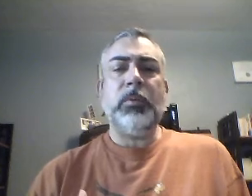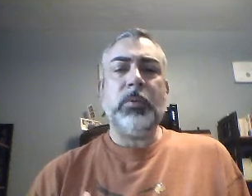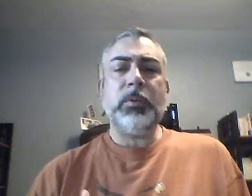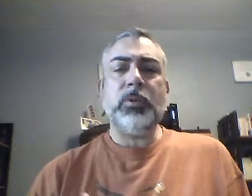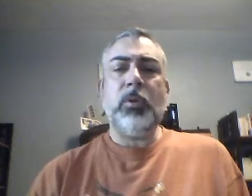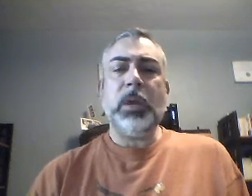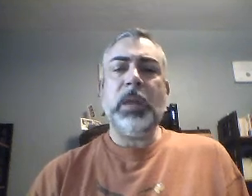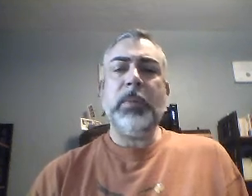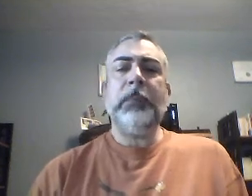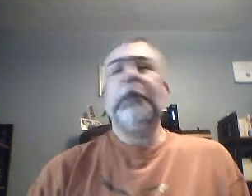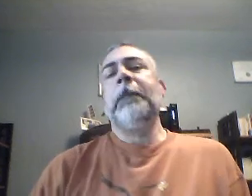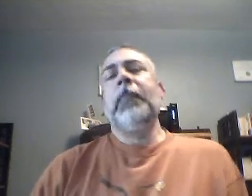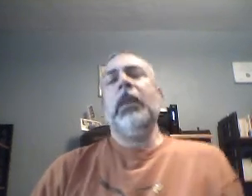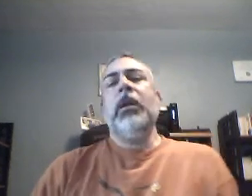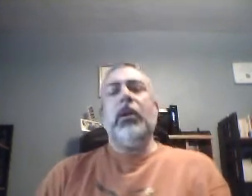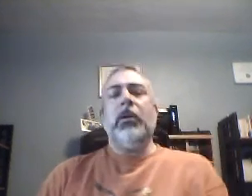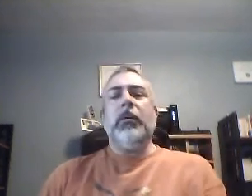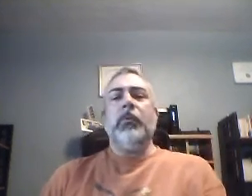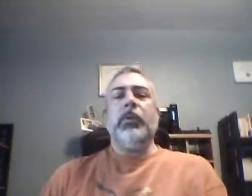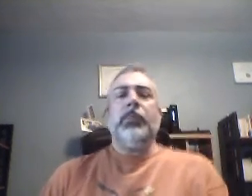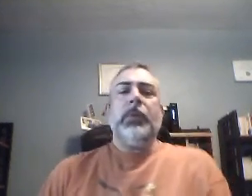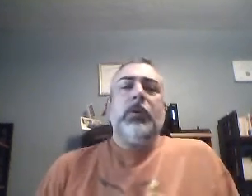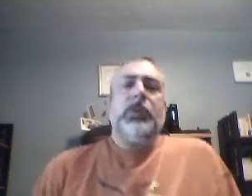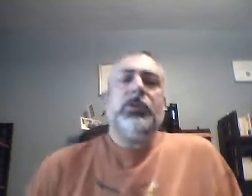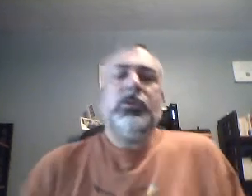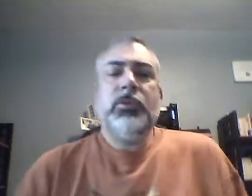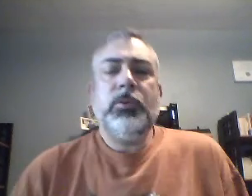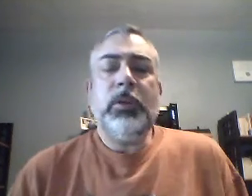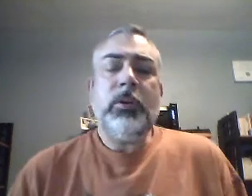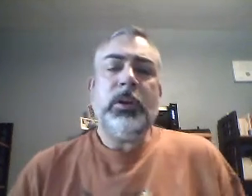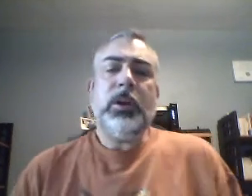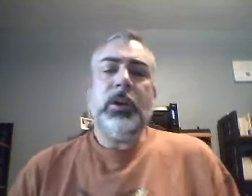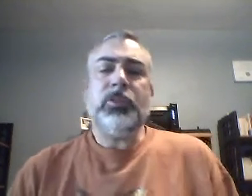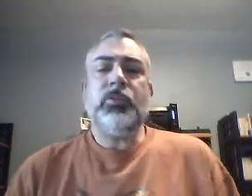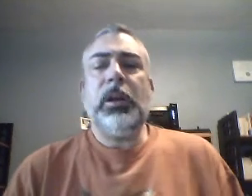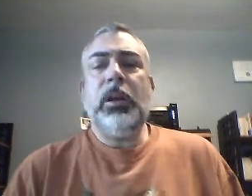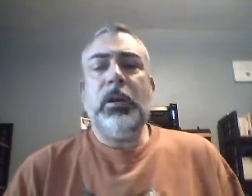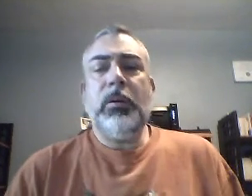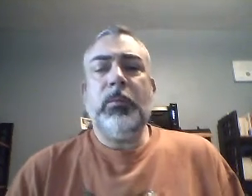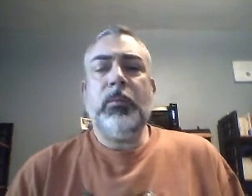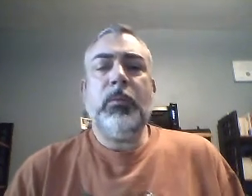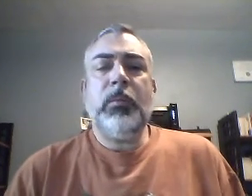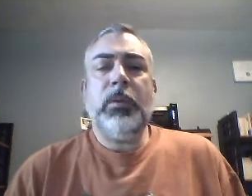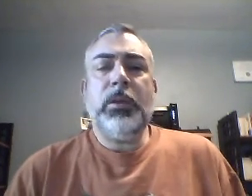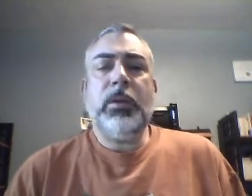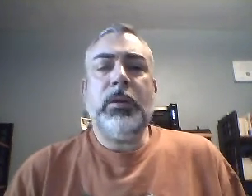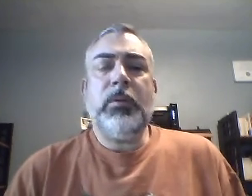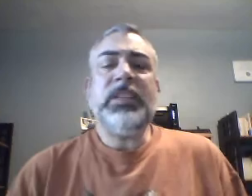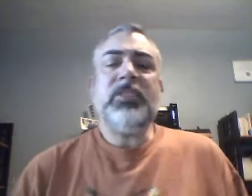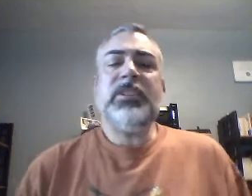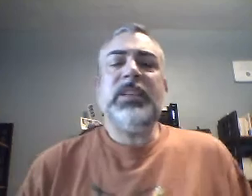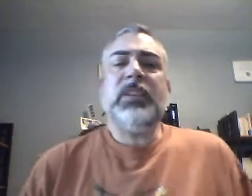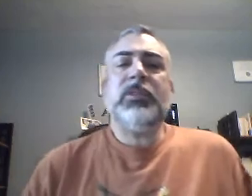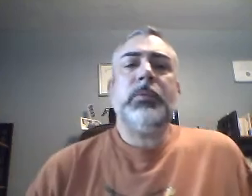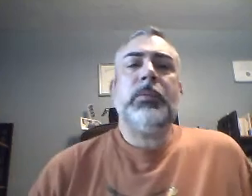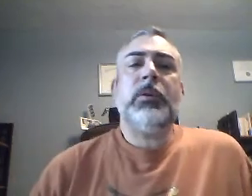what we're talking about with regard to in our country. The indigenous nations, with regard